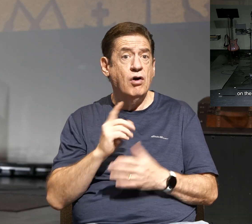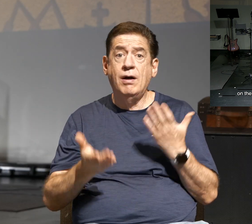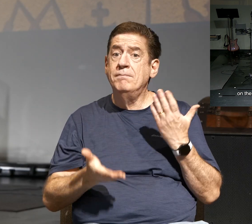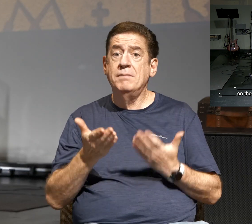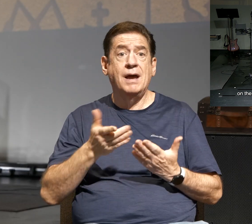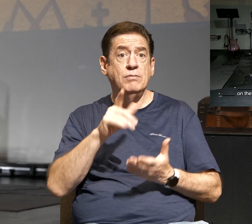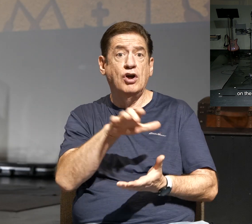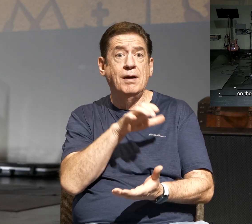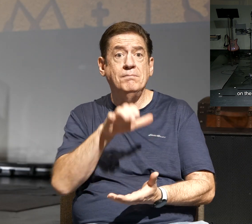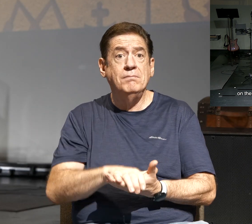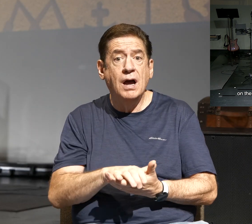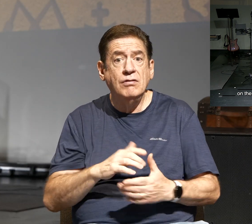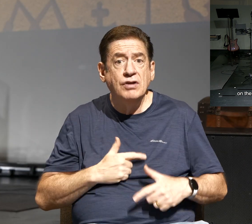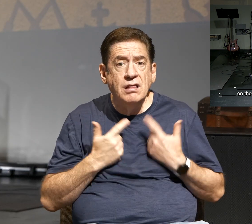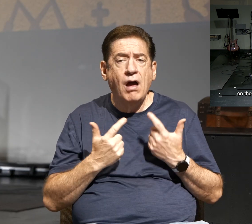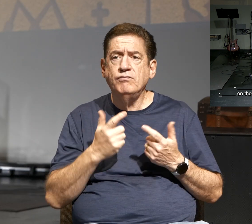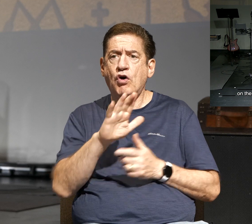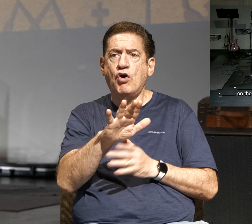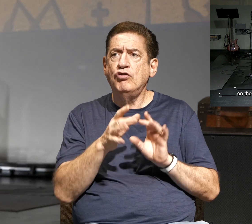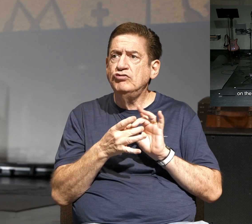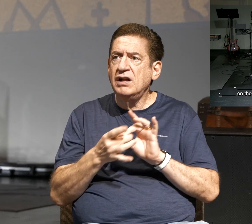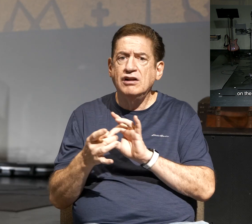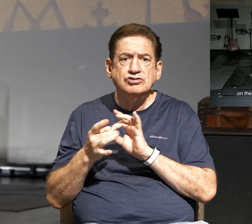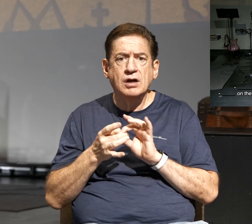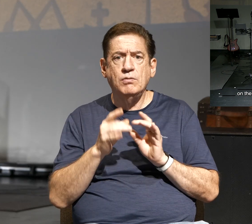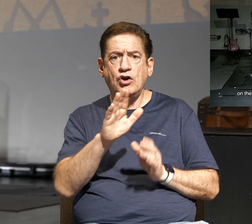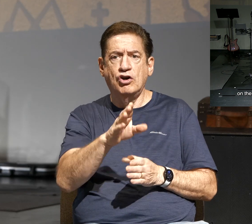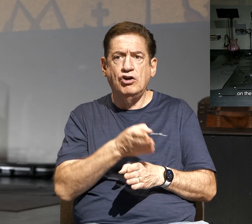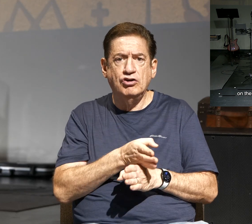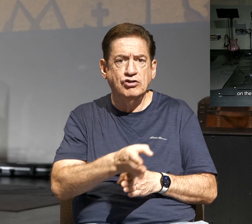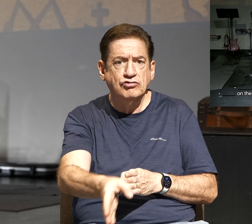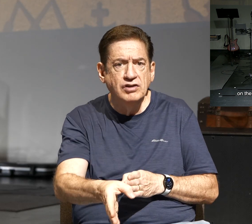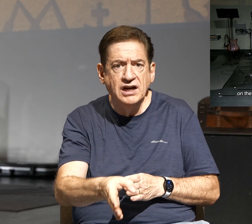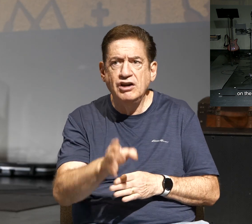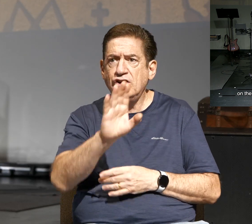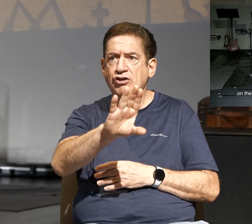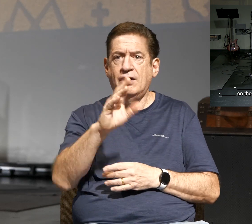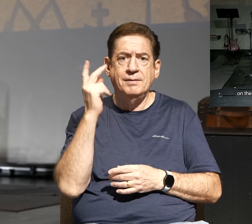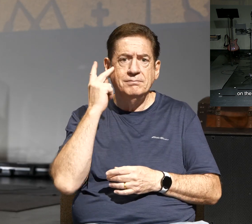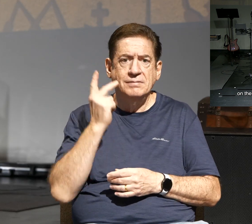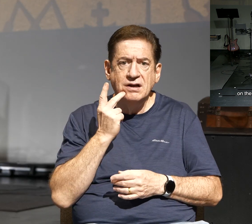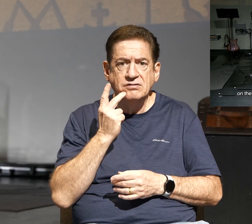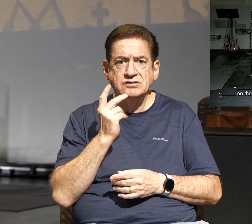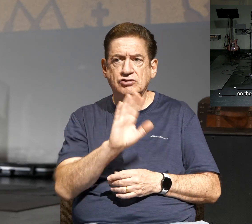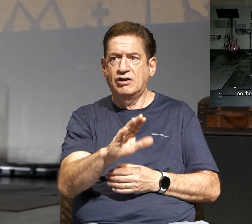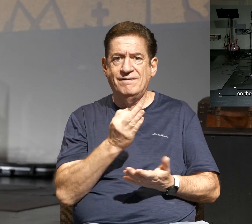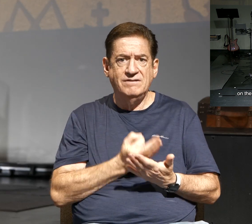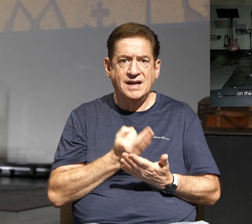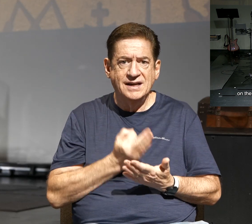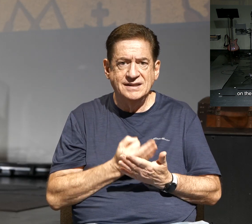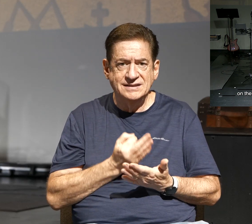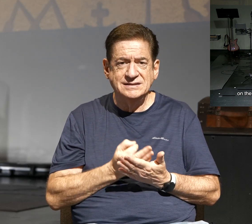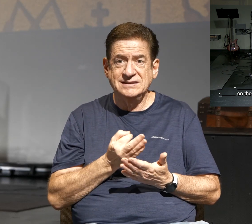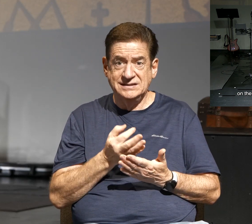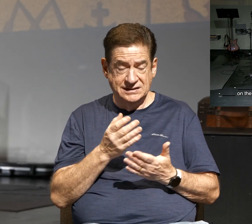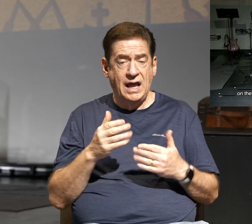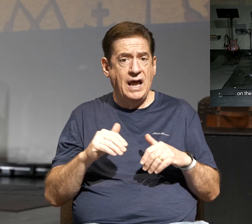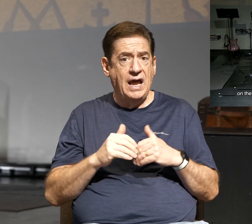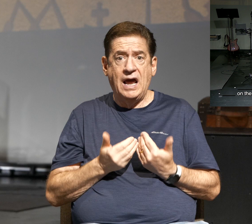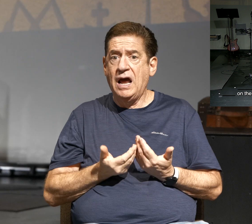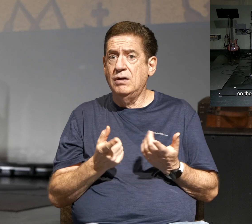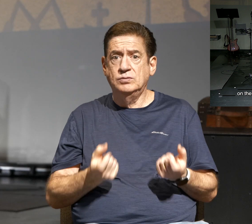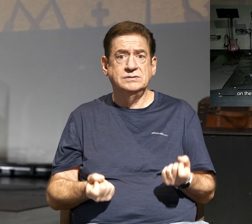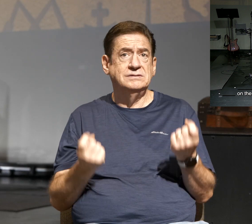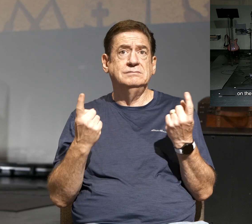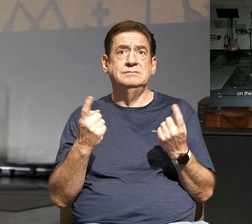your married life, or in your relationships, or in your career, in your parenting, in your finances, in how you spend